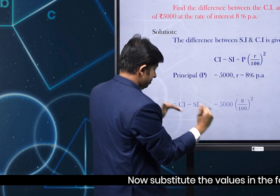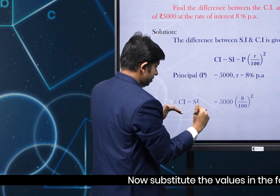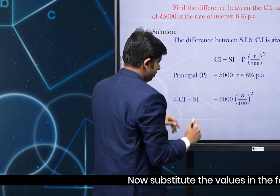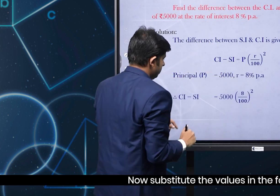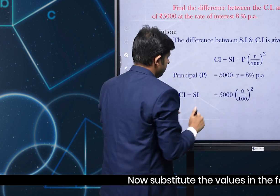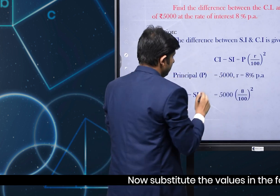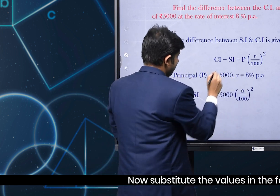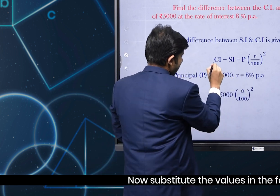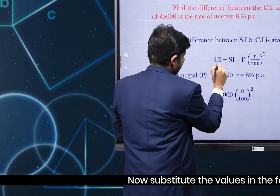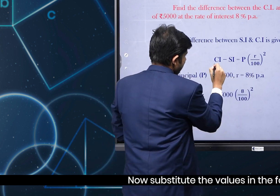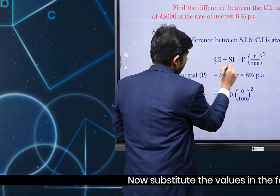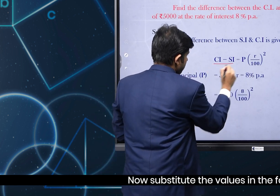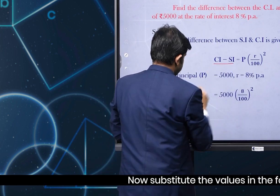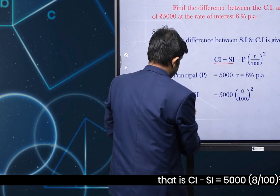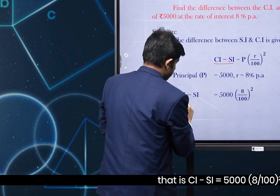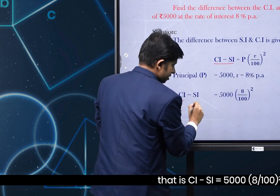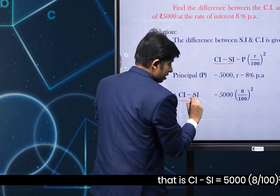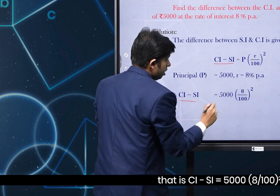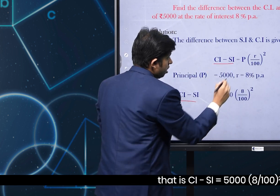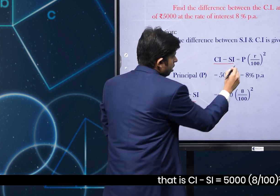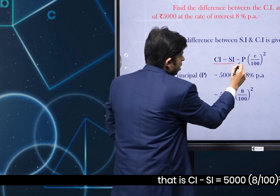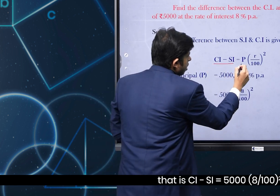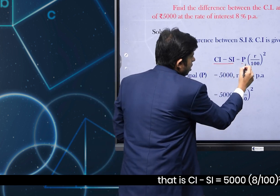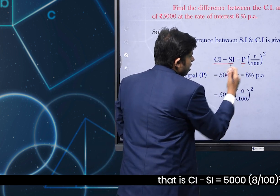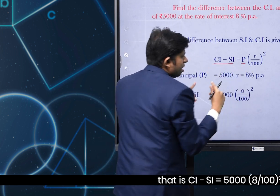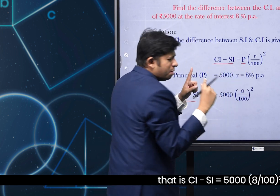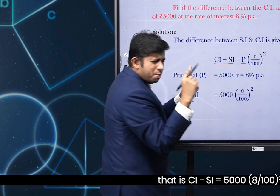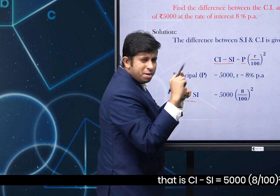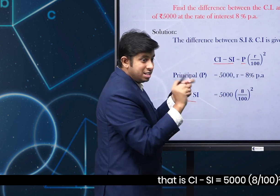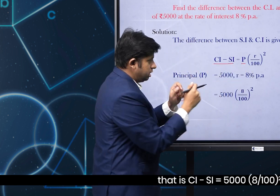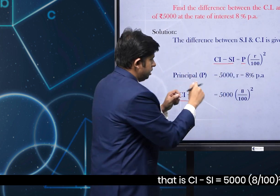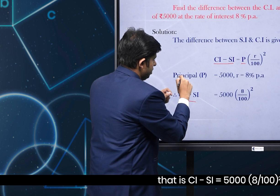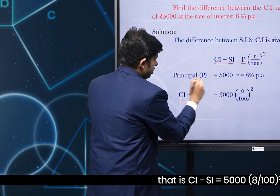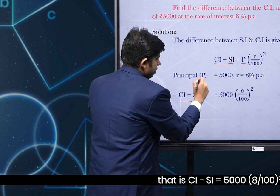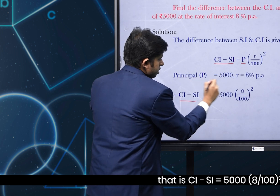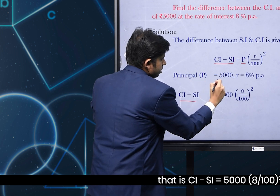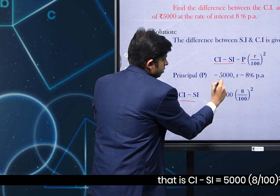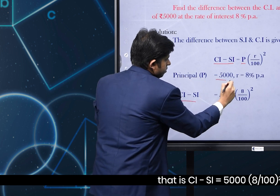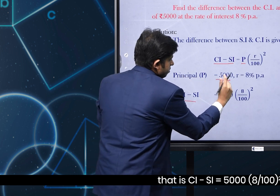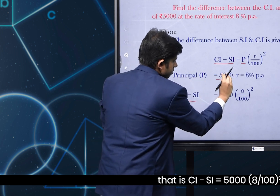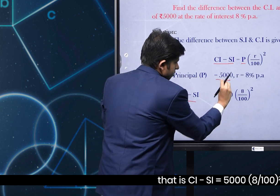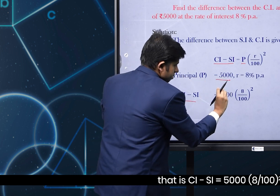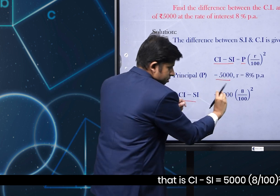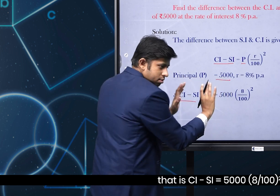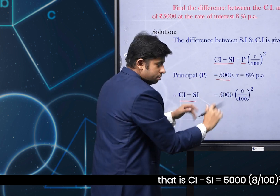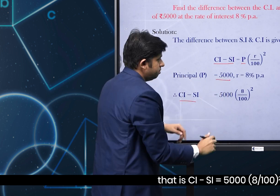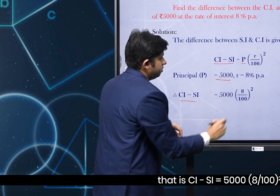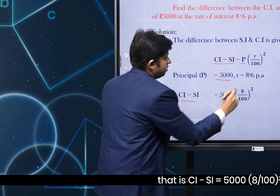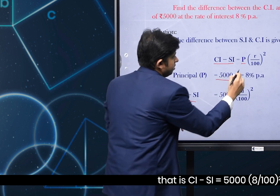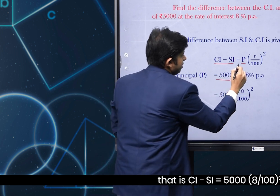Now substitute the values in the formula, that is Ci minus Si is equal to 5000 into 8 by 100 whole square.